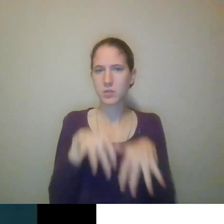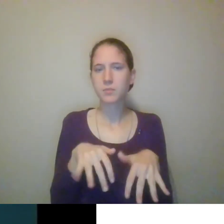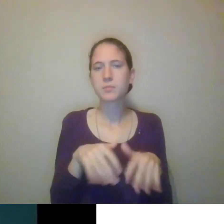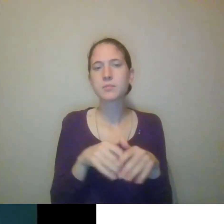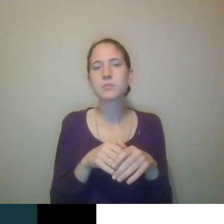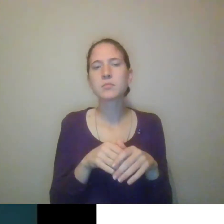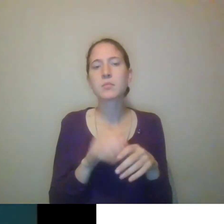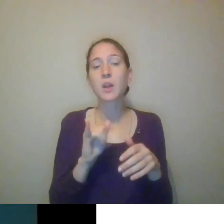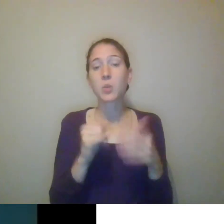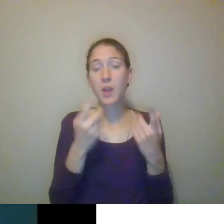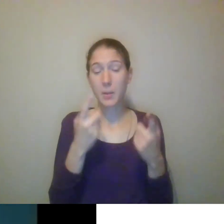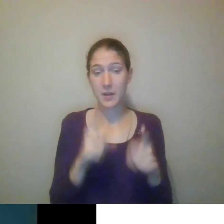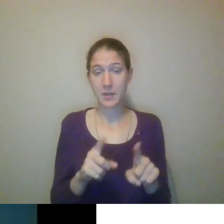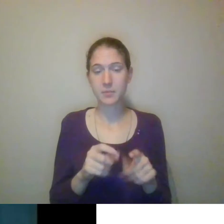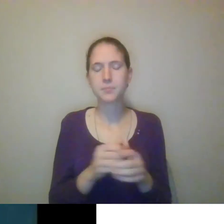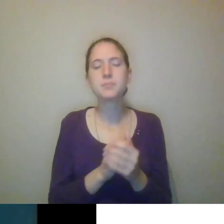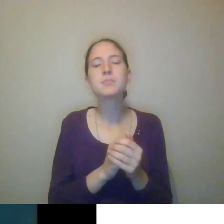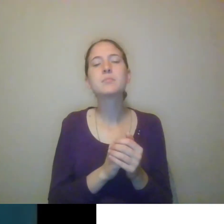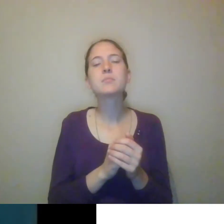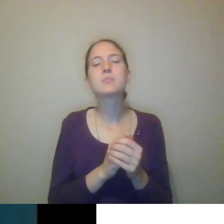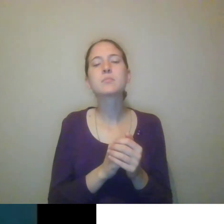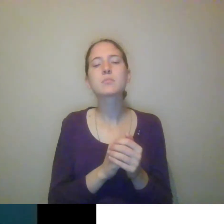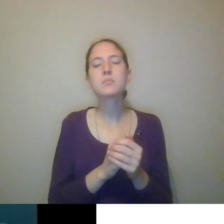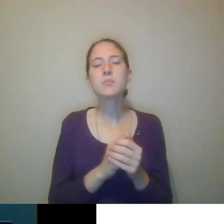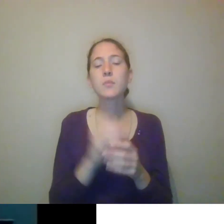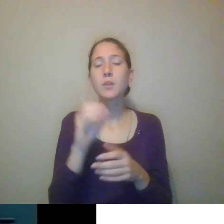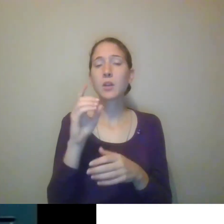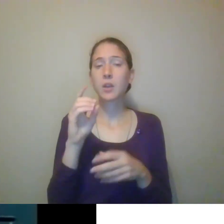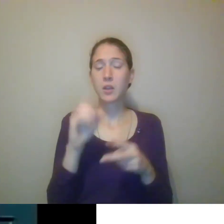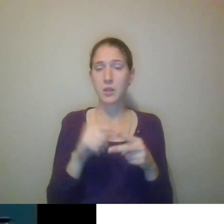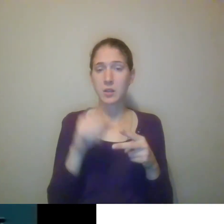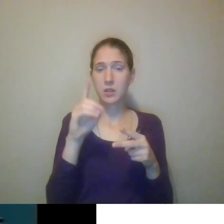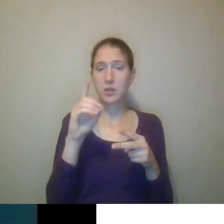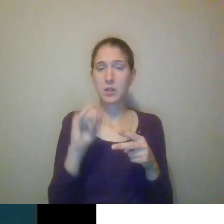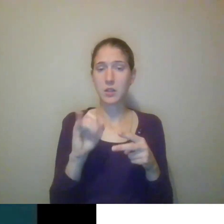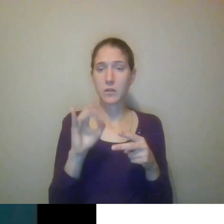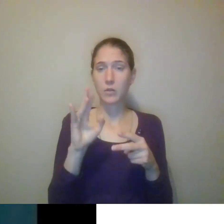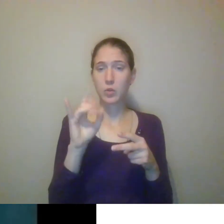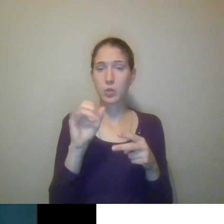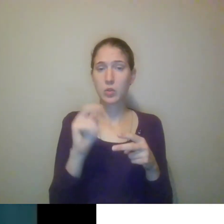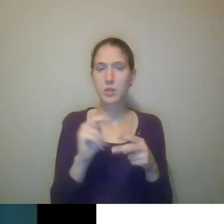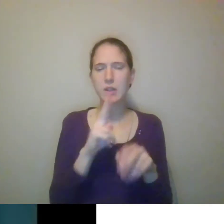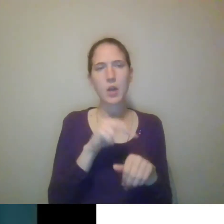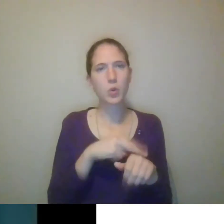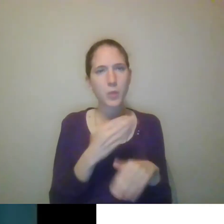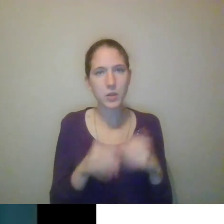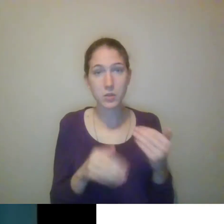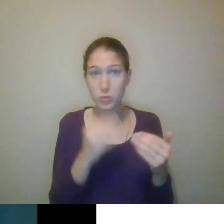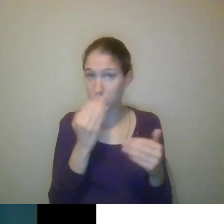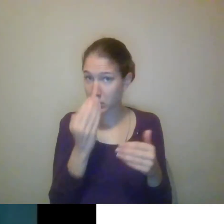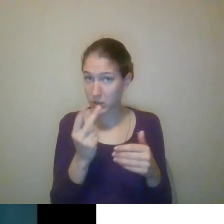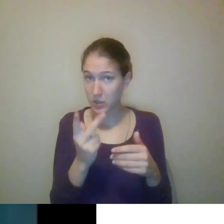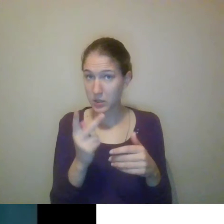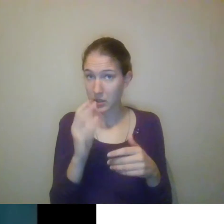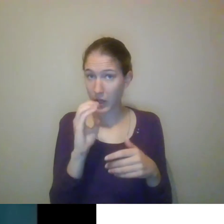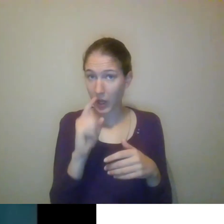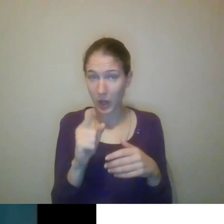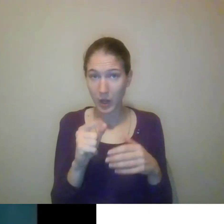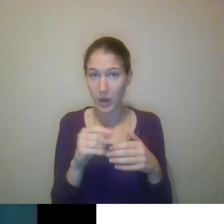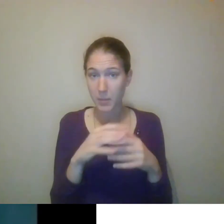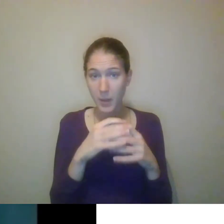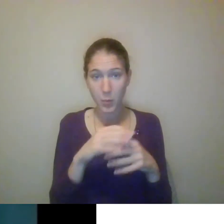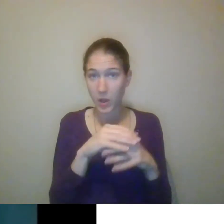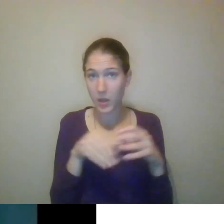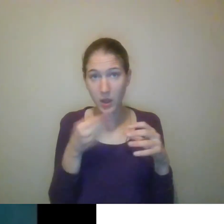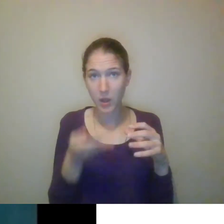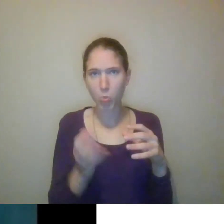happening. All right? Diffusion is a natural process. Did you see any cell membrane in here doing any work? All